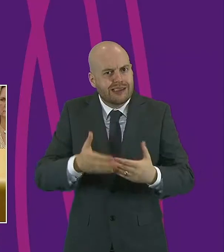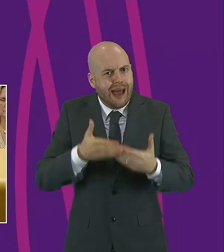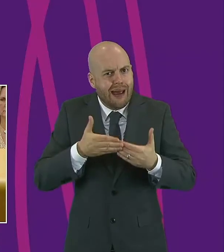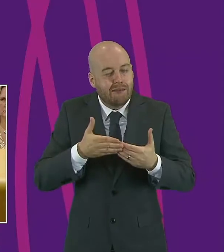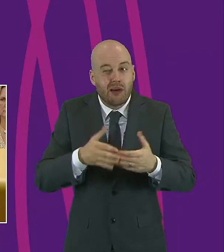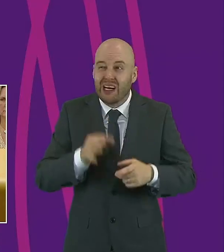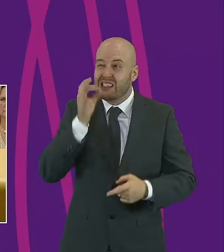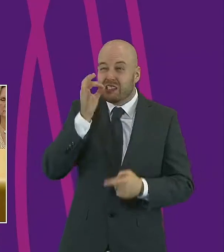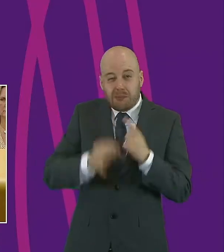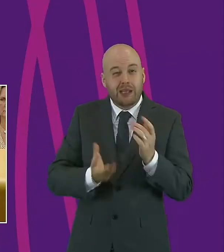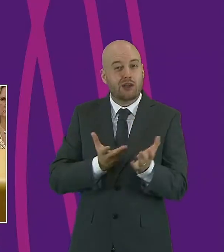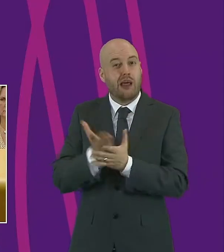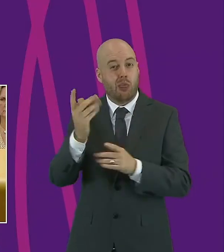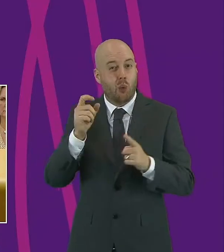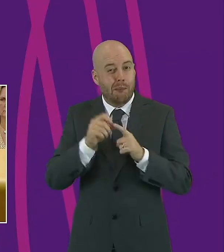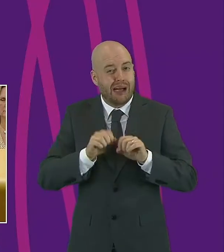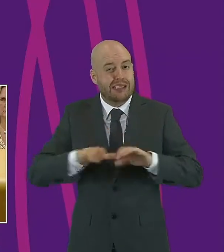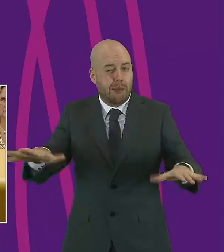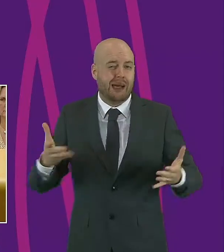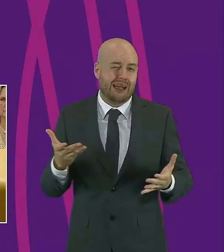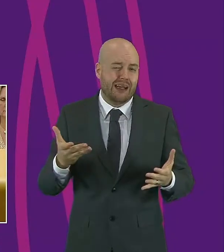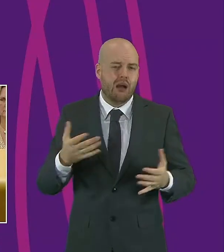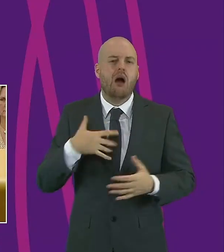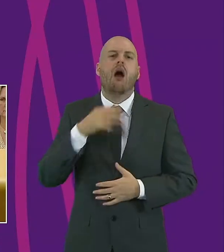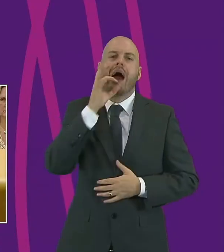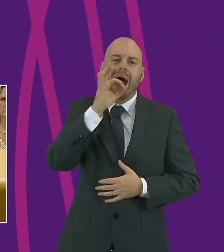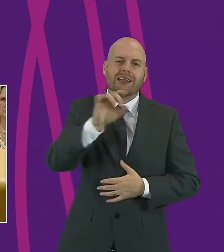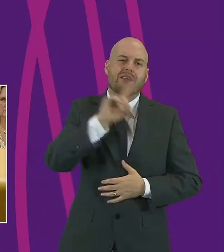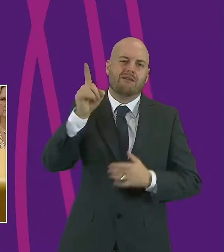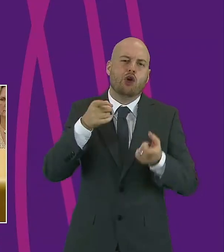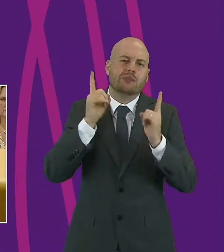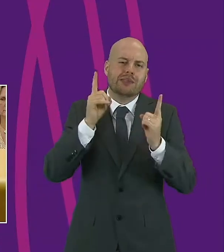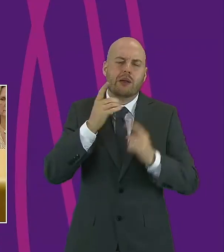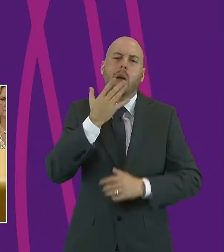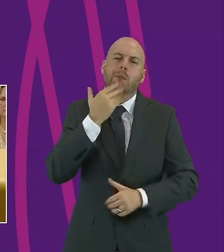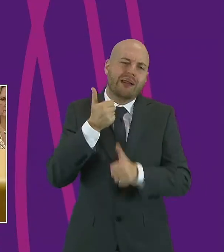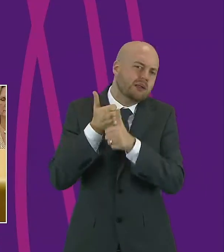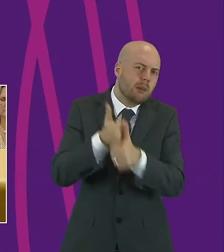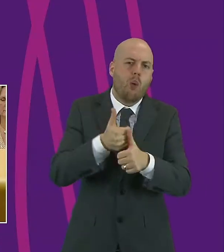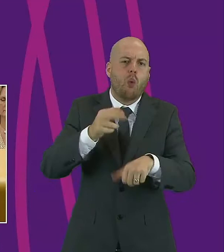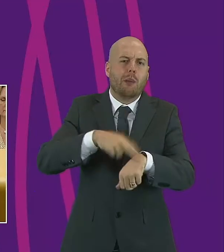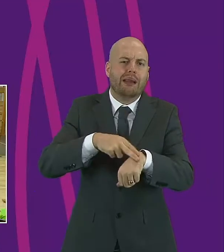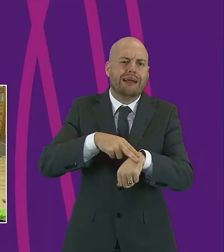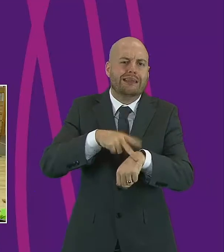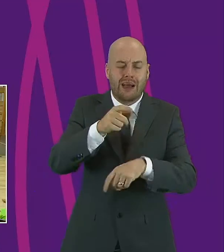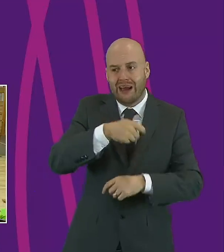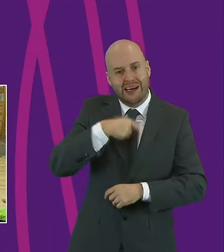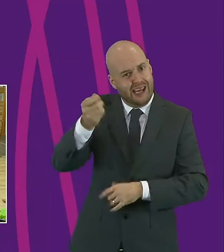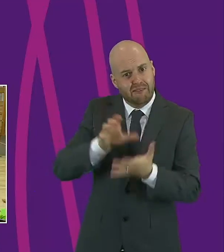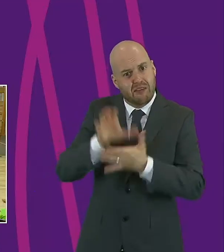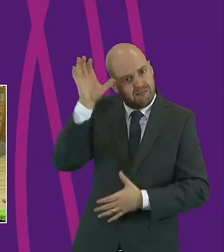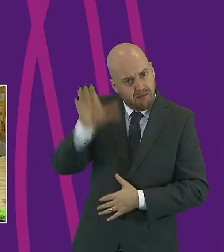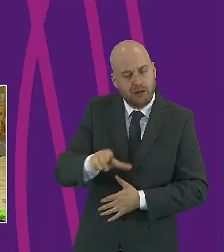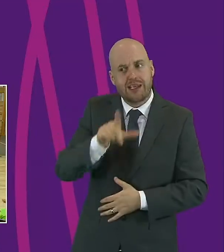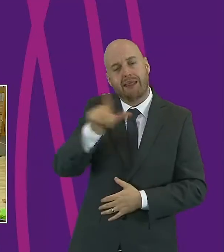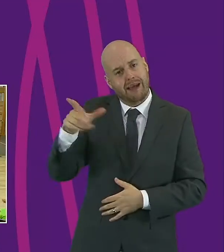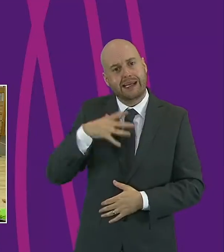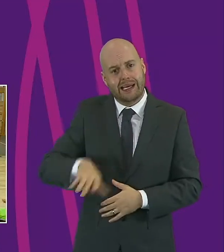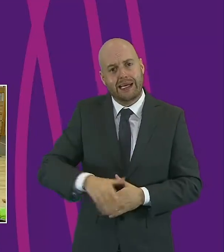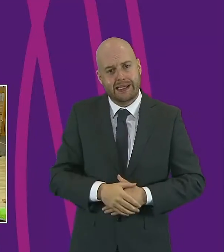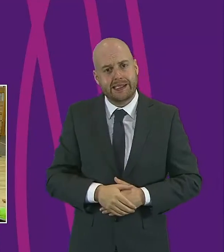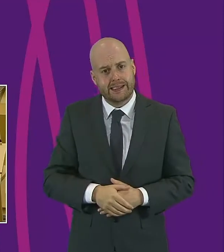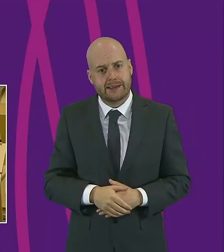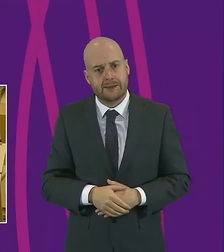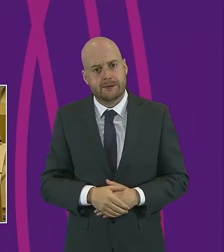First Minister, that you back our police officers and give them the funding which they so rightly deserve. First Minister. Well, of course, in